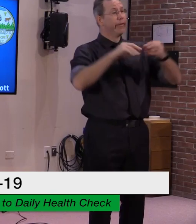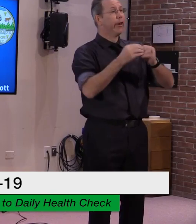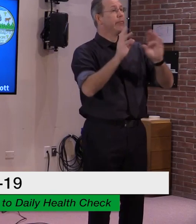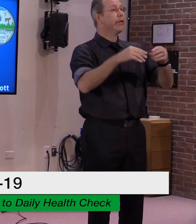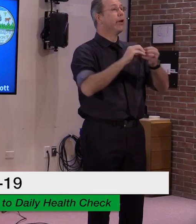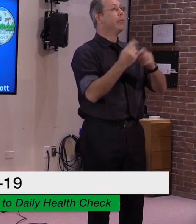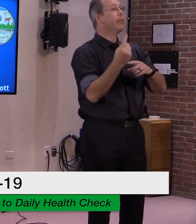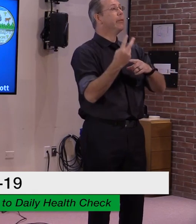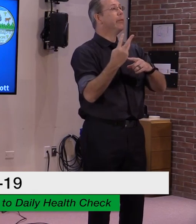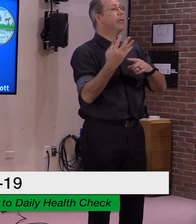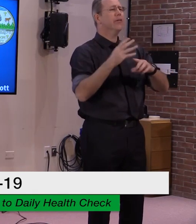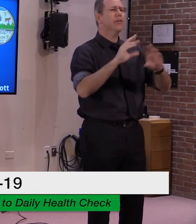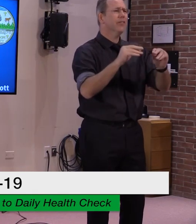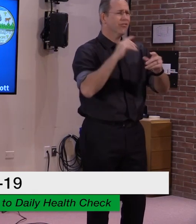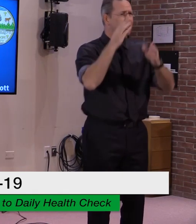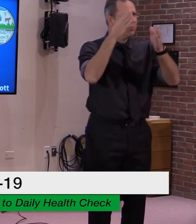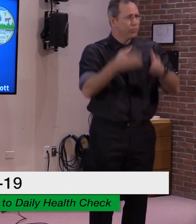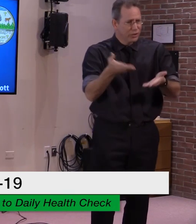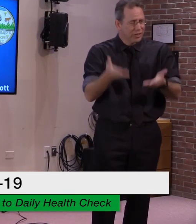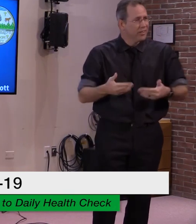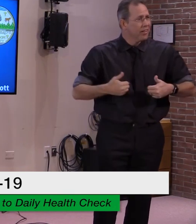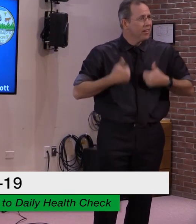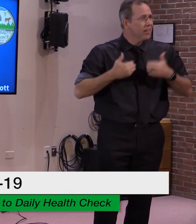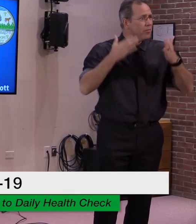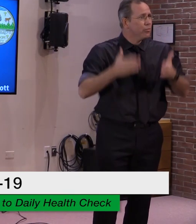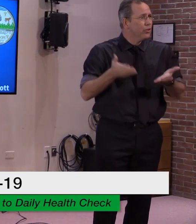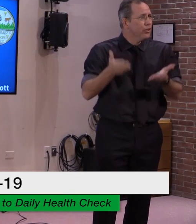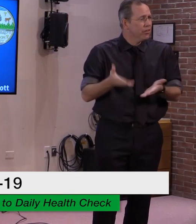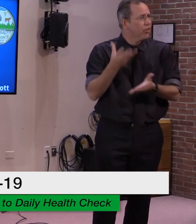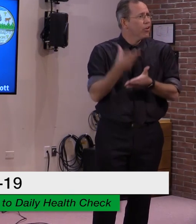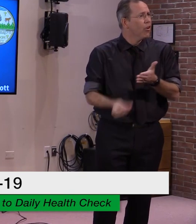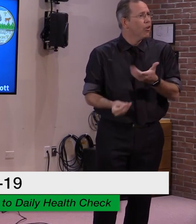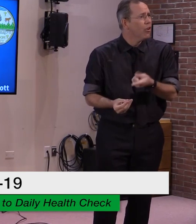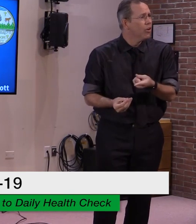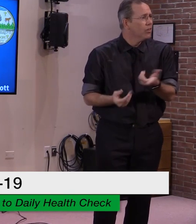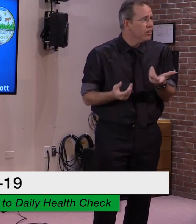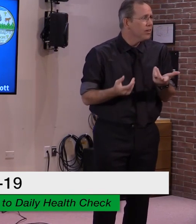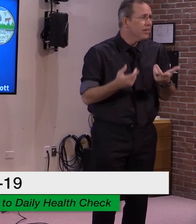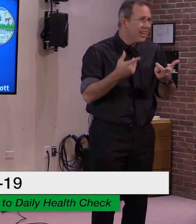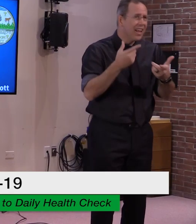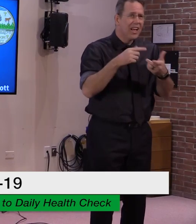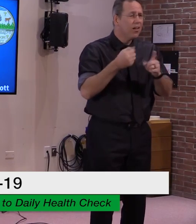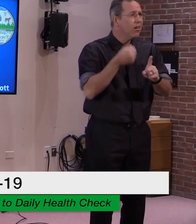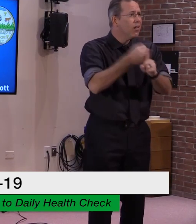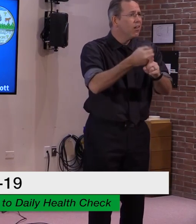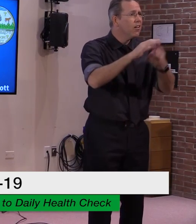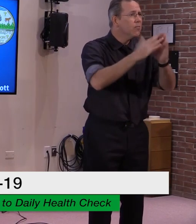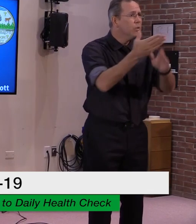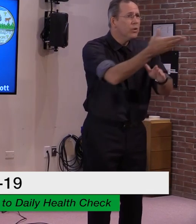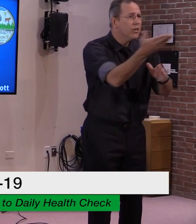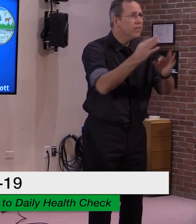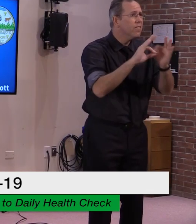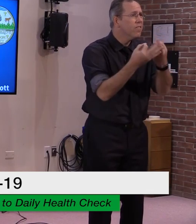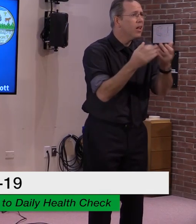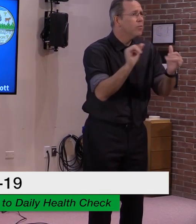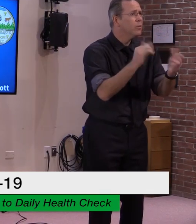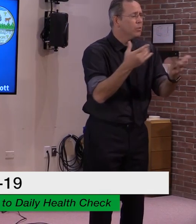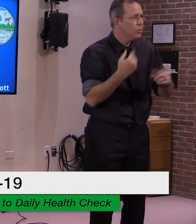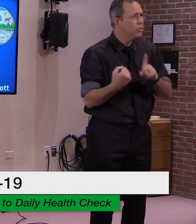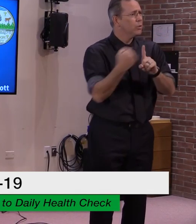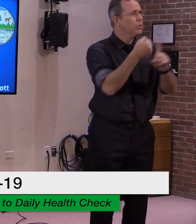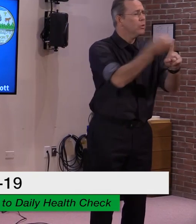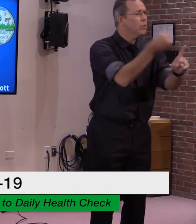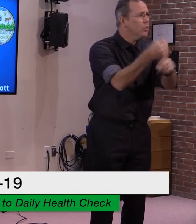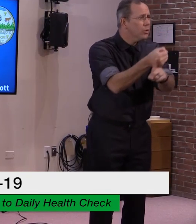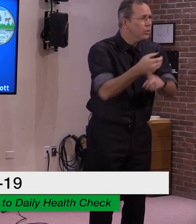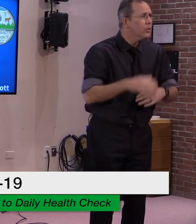contributed to their communities and who are no longer with us my heart goes out to the brown family